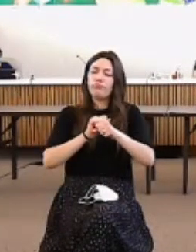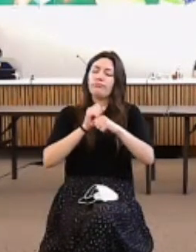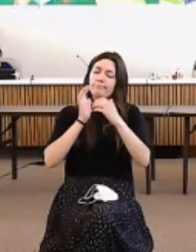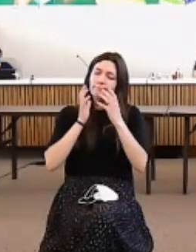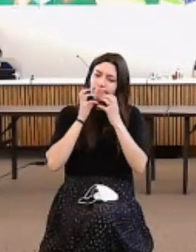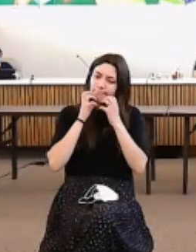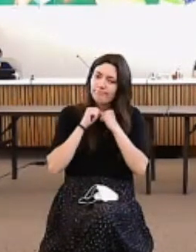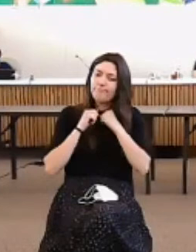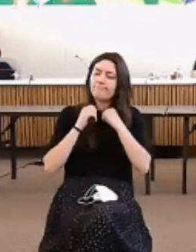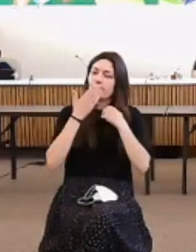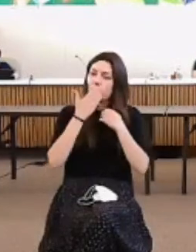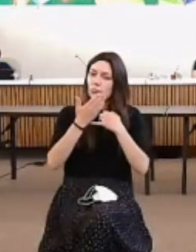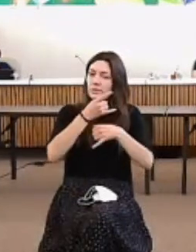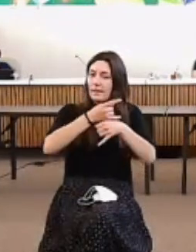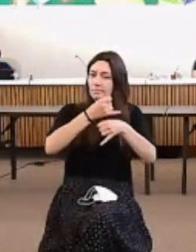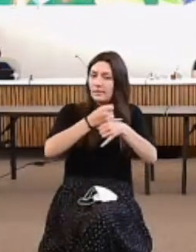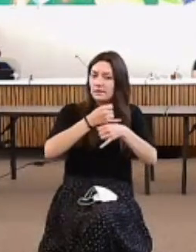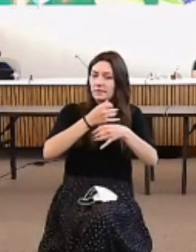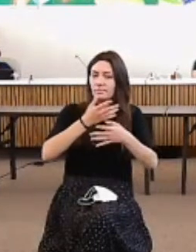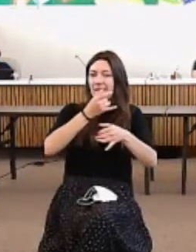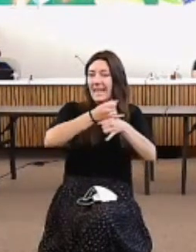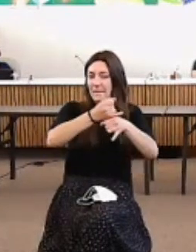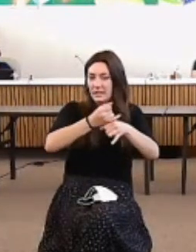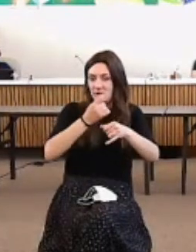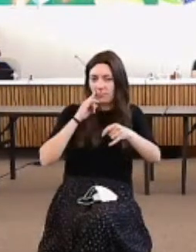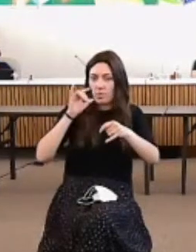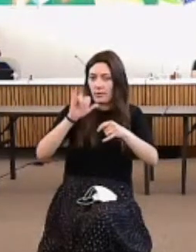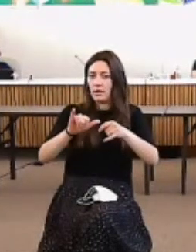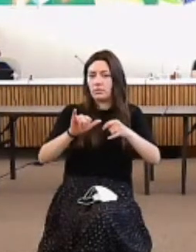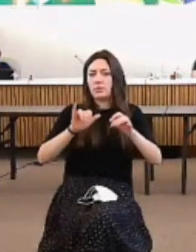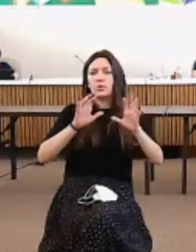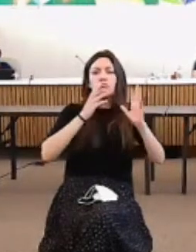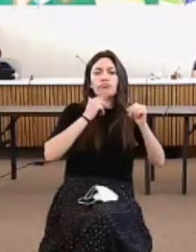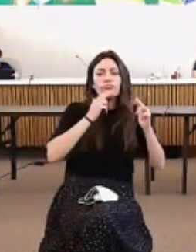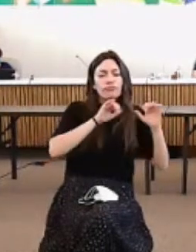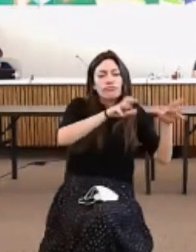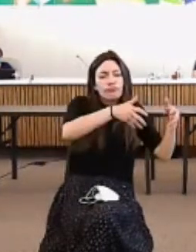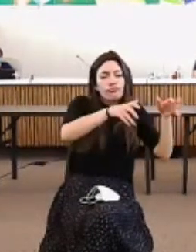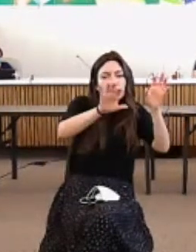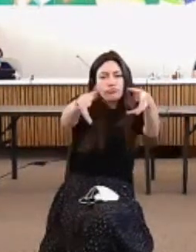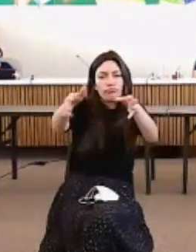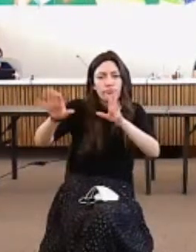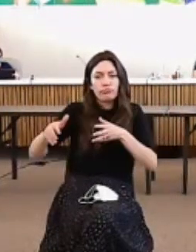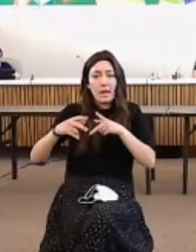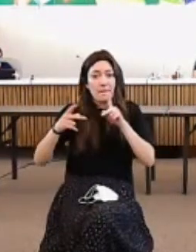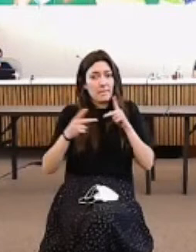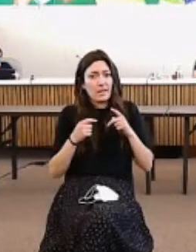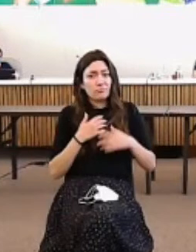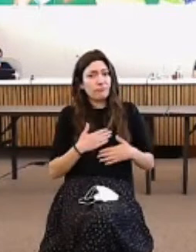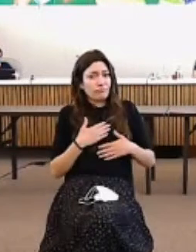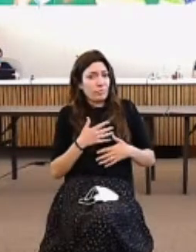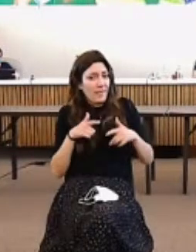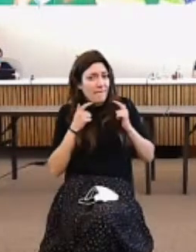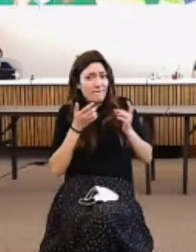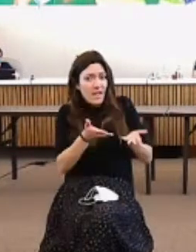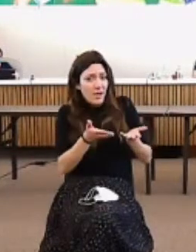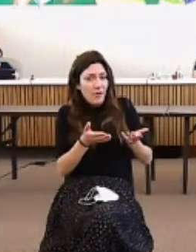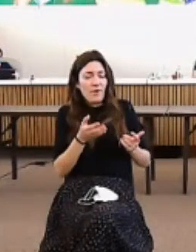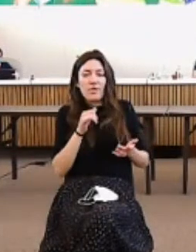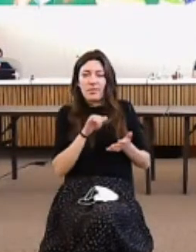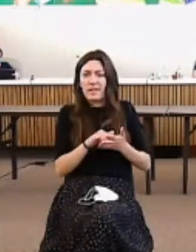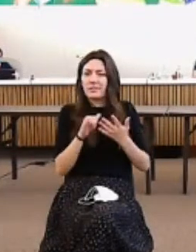community where these pocket neighborhoods with the cottages and so on, it's where you'd really like to live. So it's